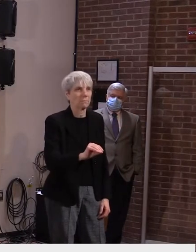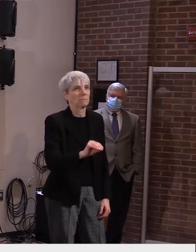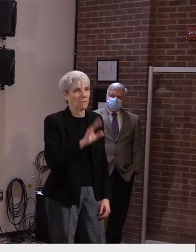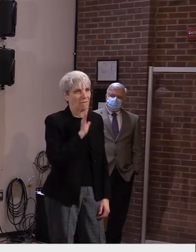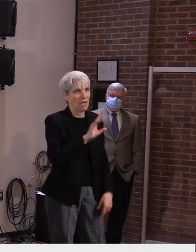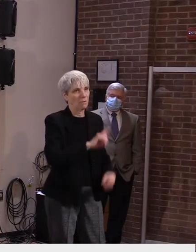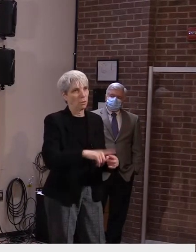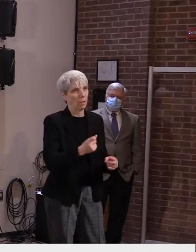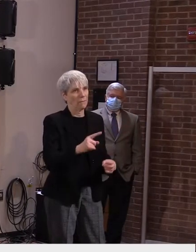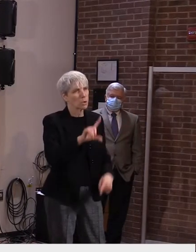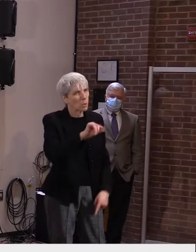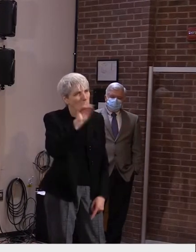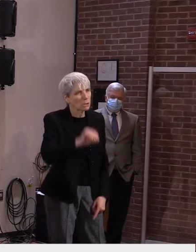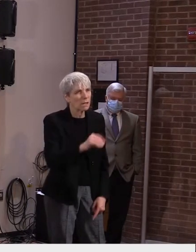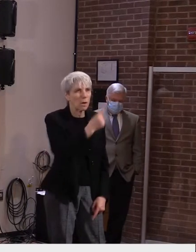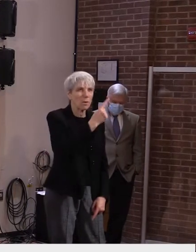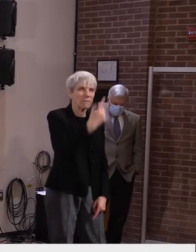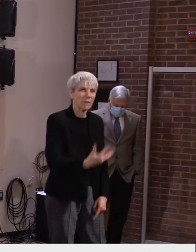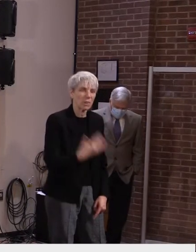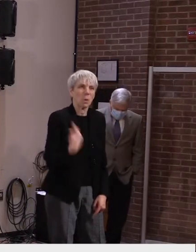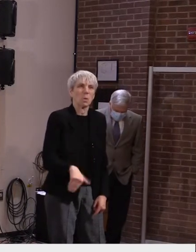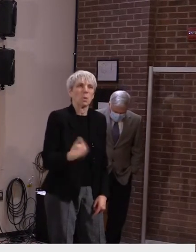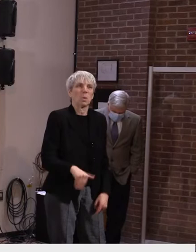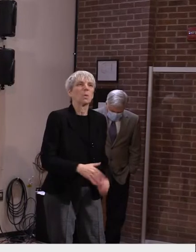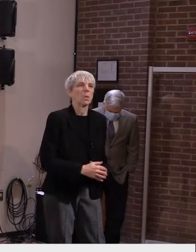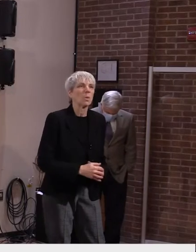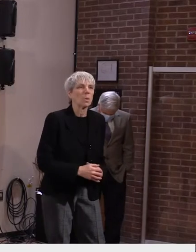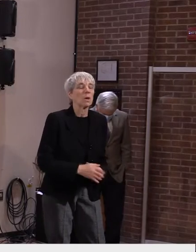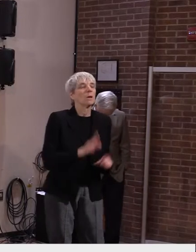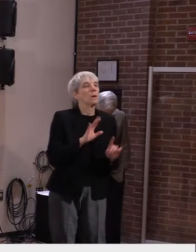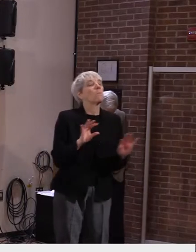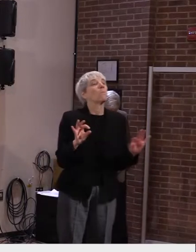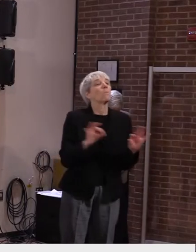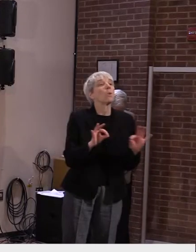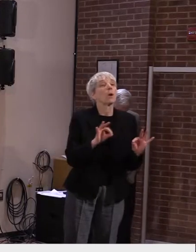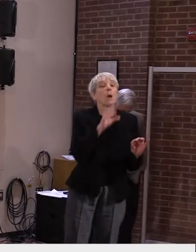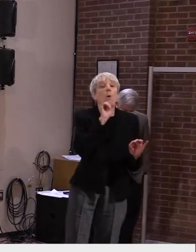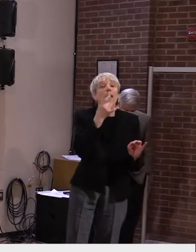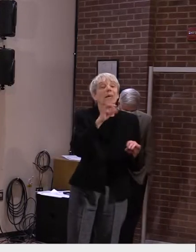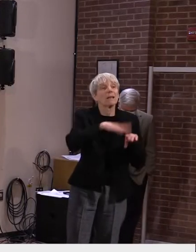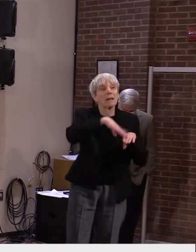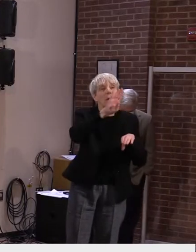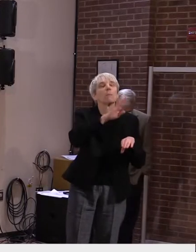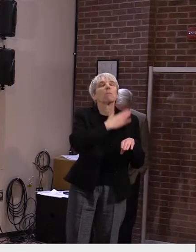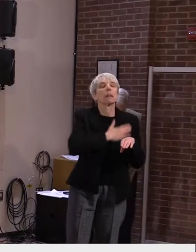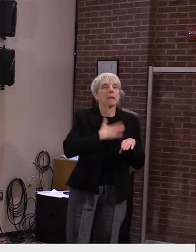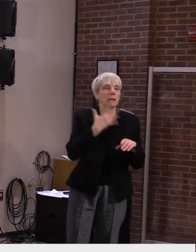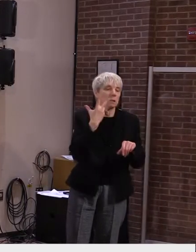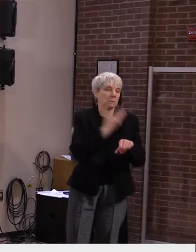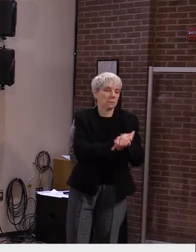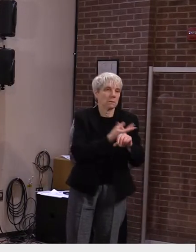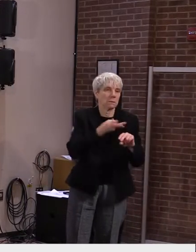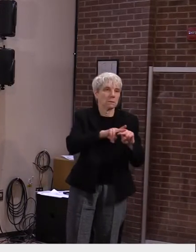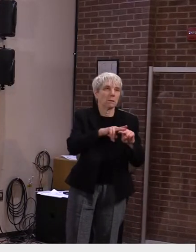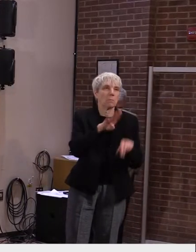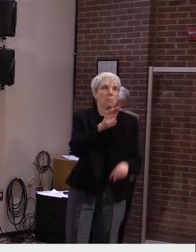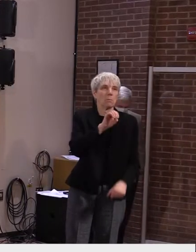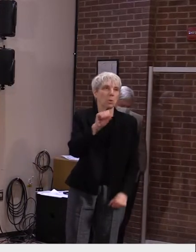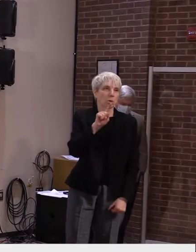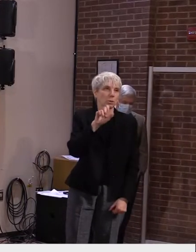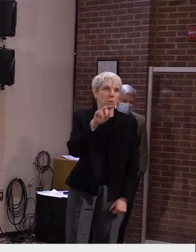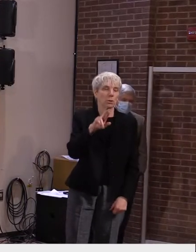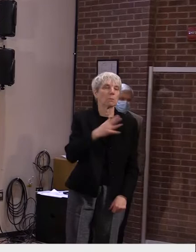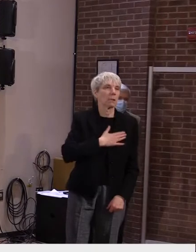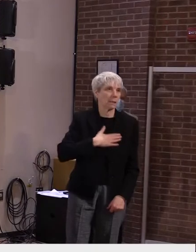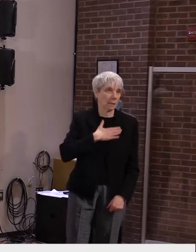It also means get your booster shot for those in the age 18 and older category. To get your